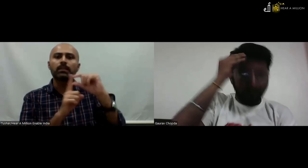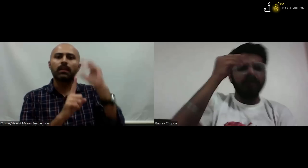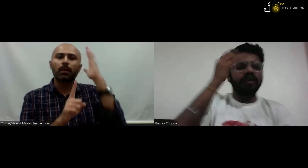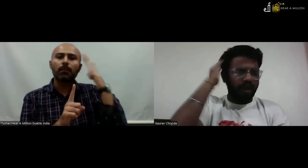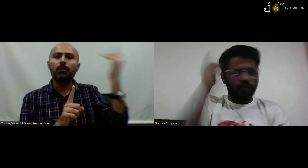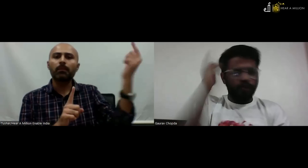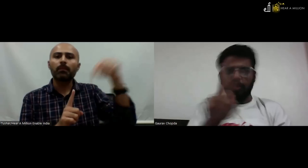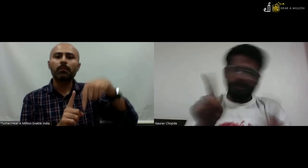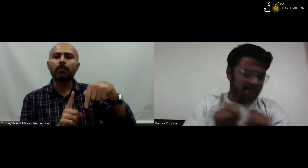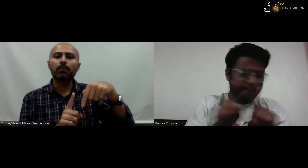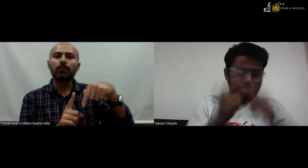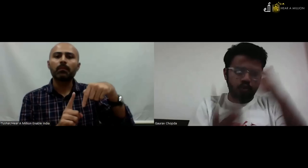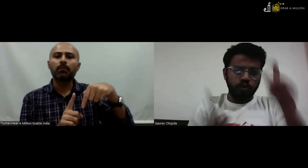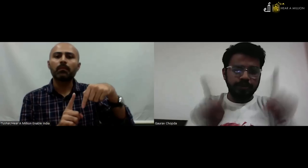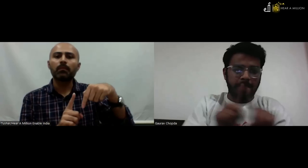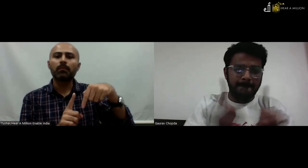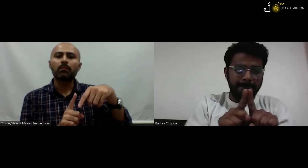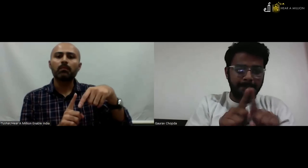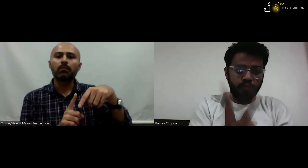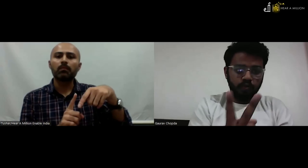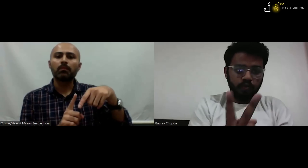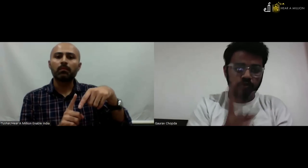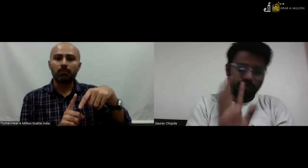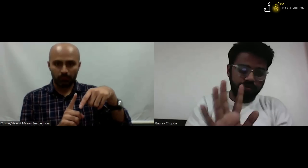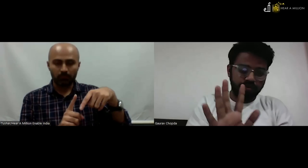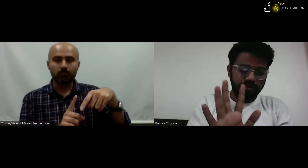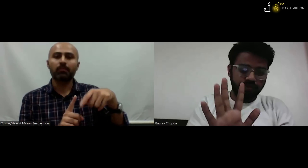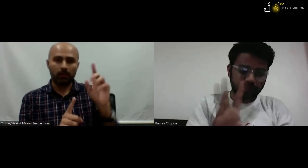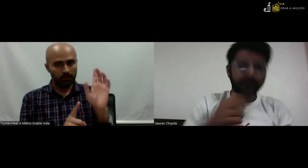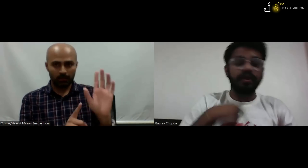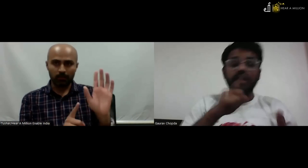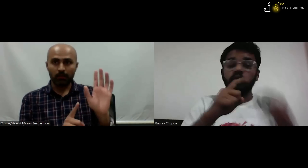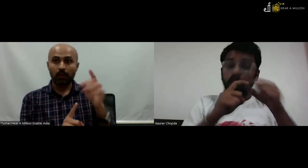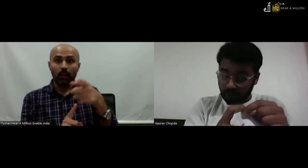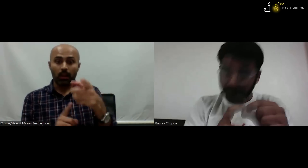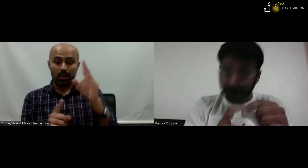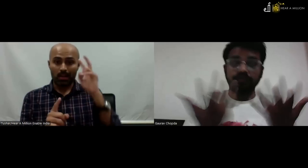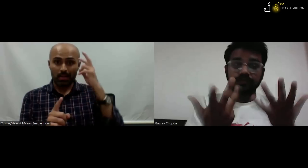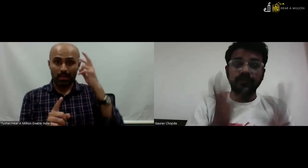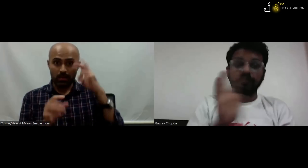To whom you would like to ask Sagar and Deepak both?